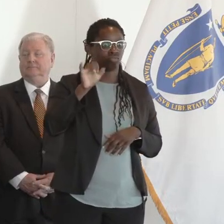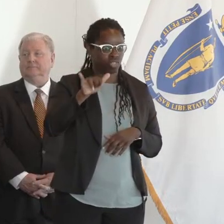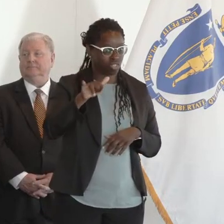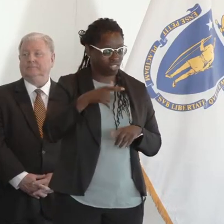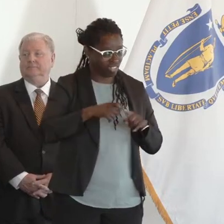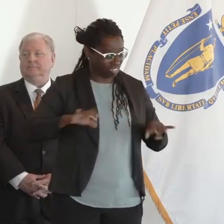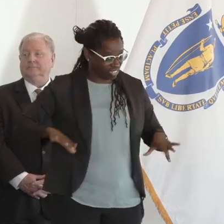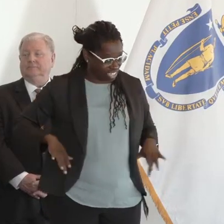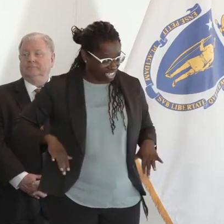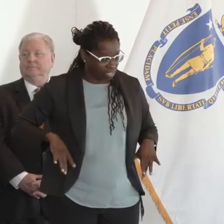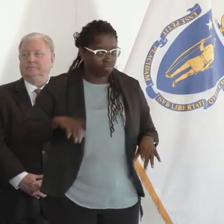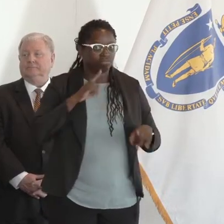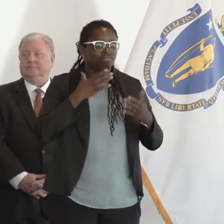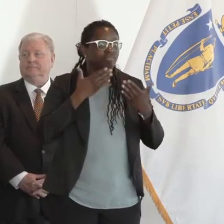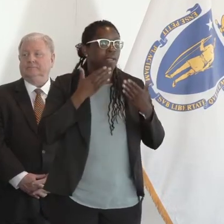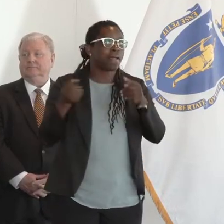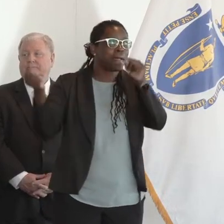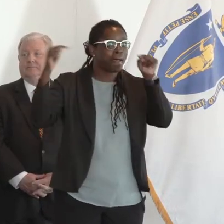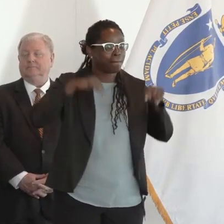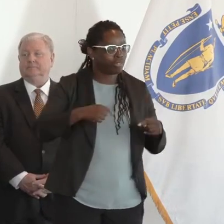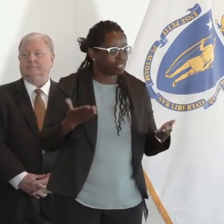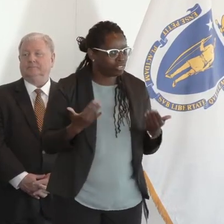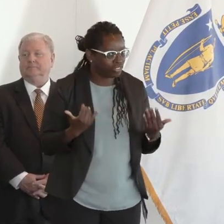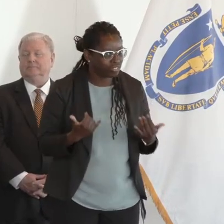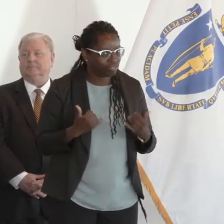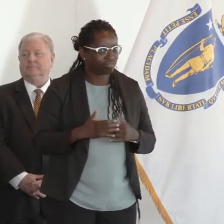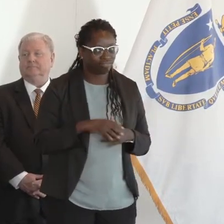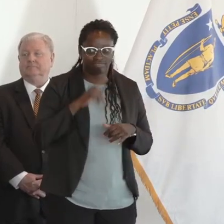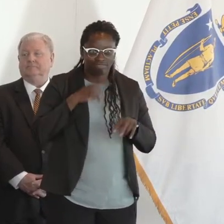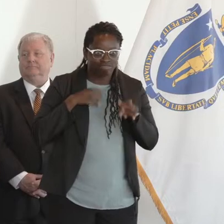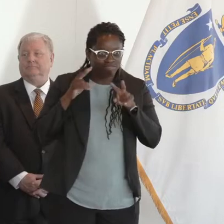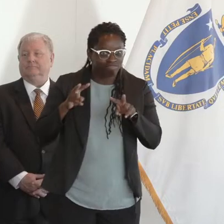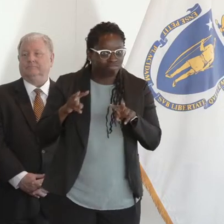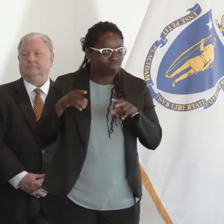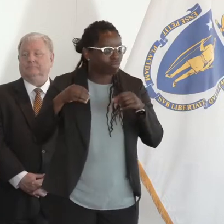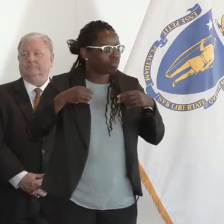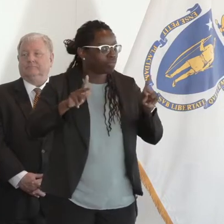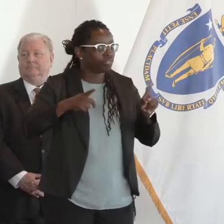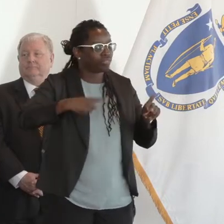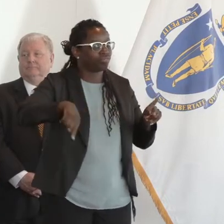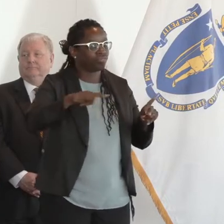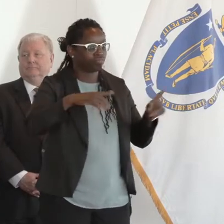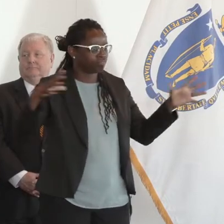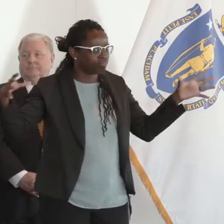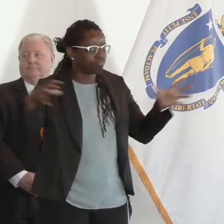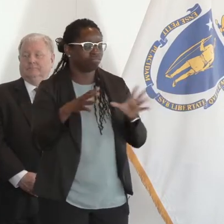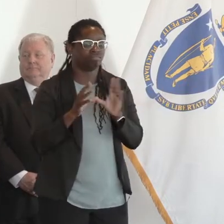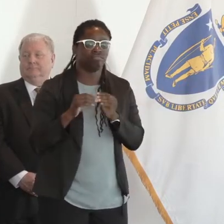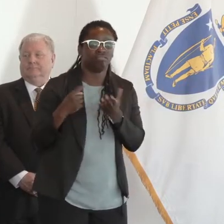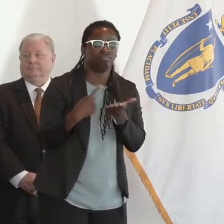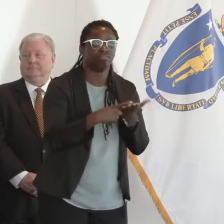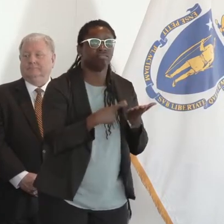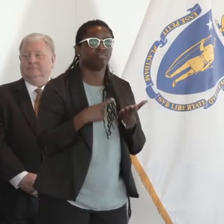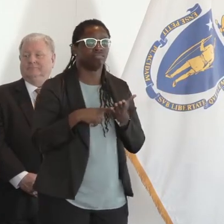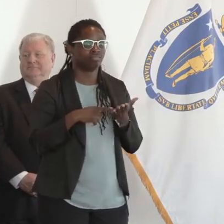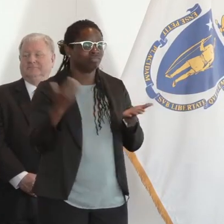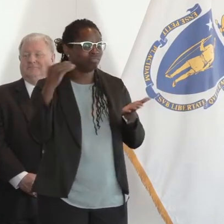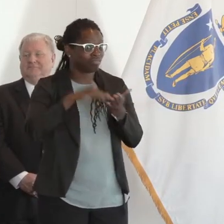We thank you for being here. We look forward to the opportunity to have this conference next year with